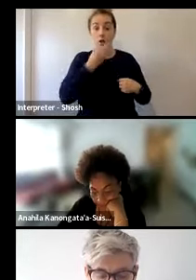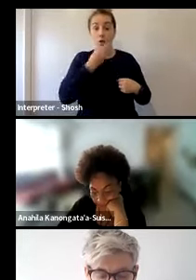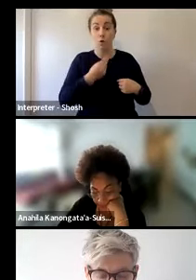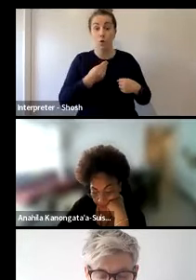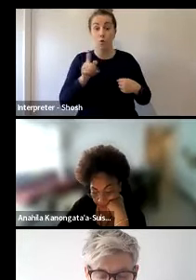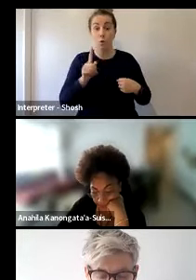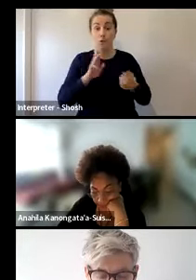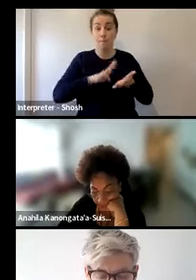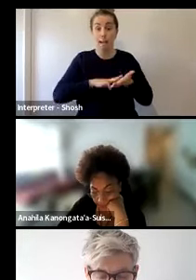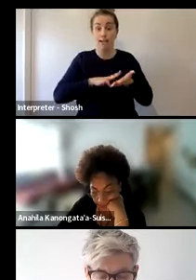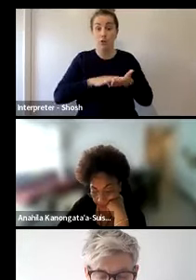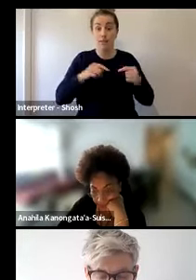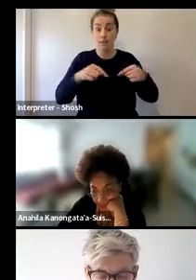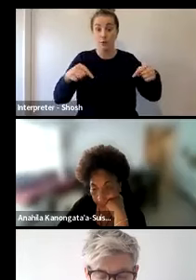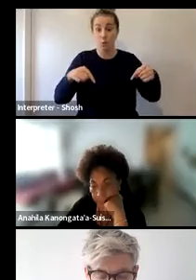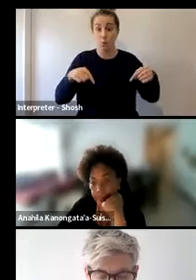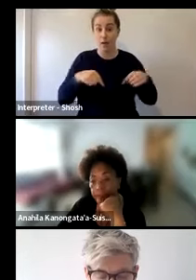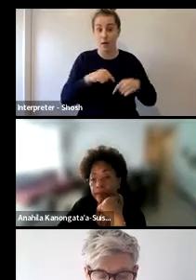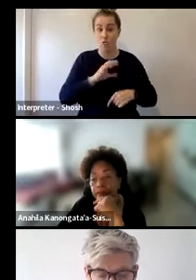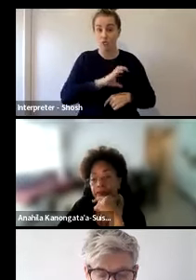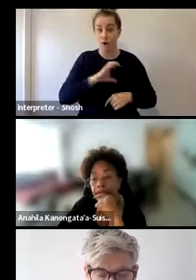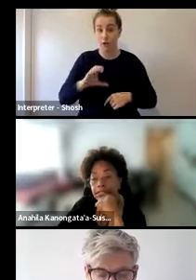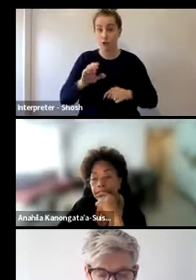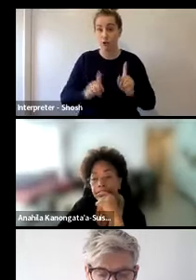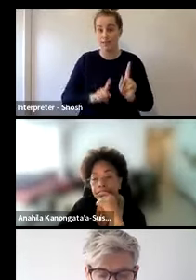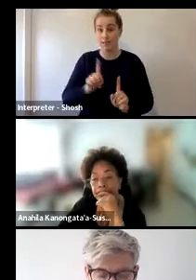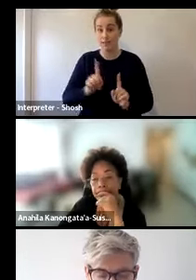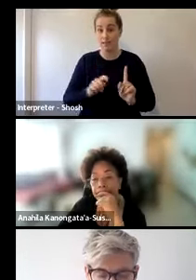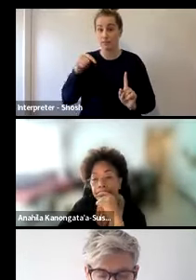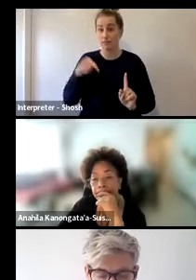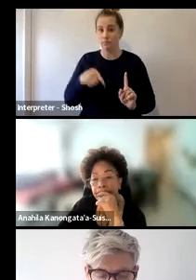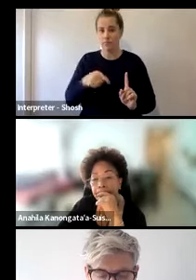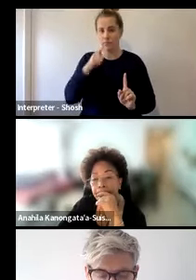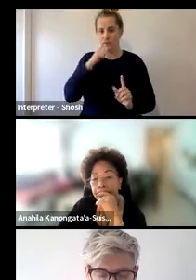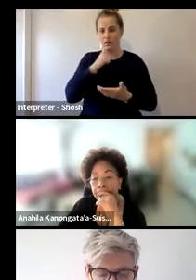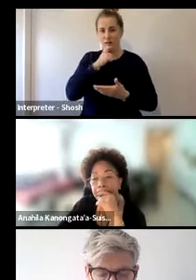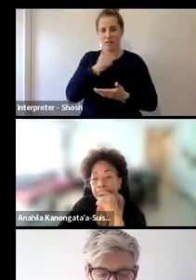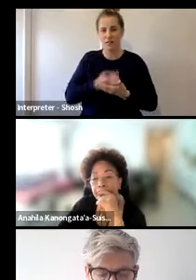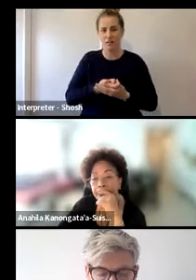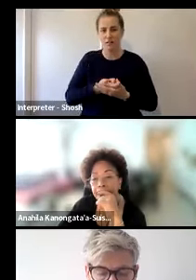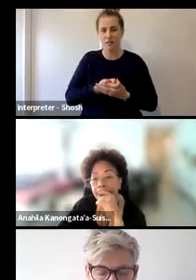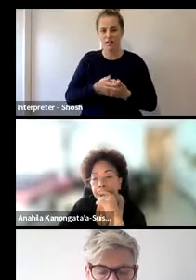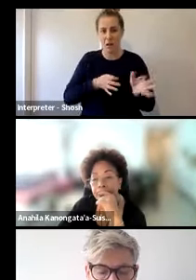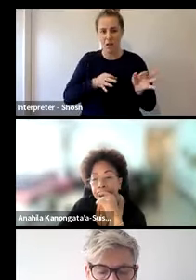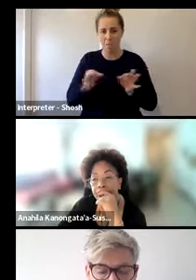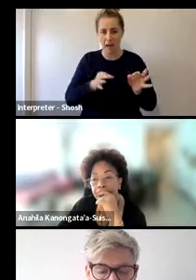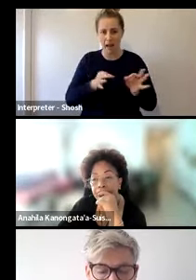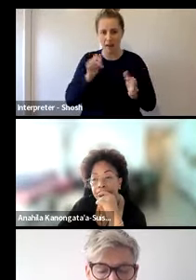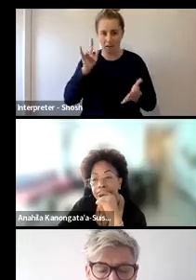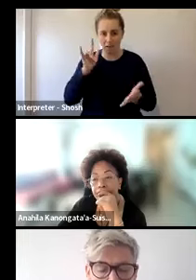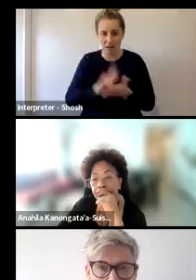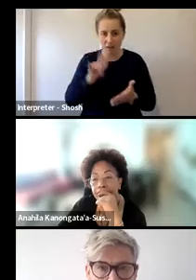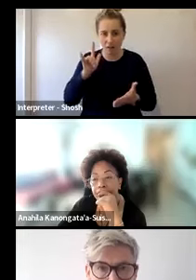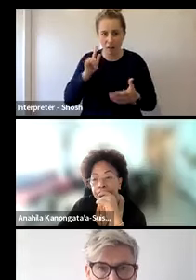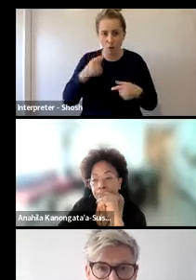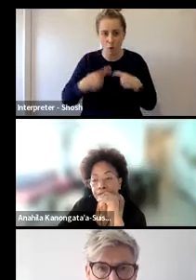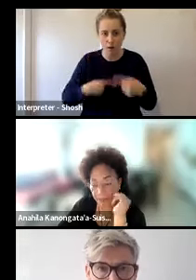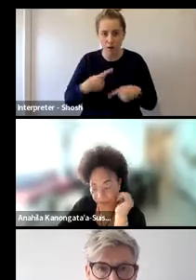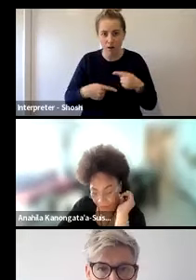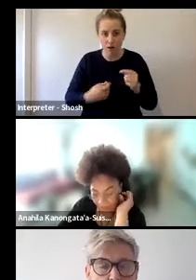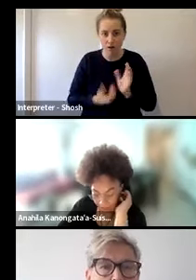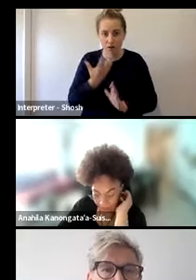Manchester Square example, and so many people I talk to are gobsmacked that it got planning approval to go ahead,